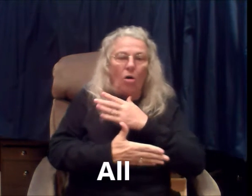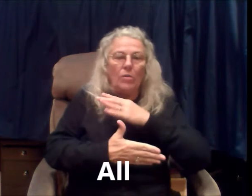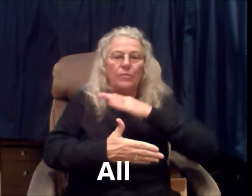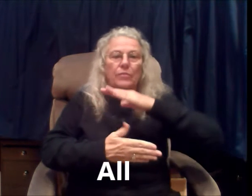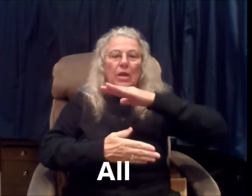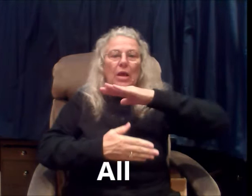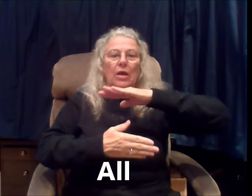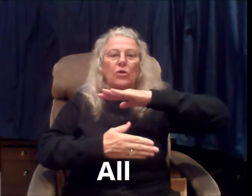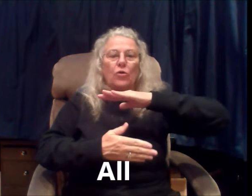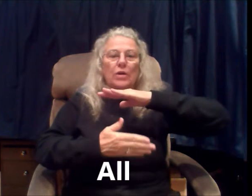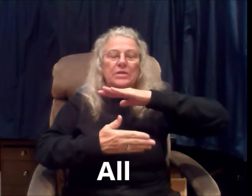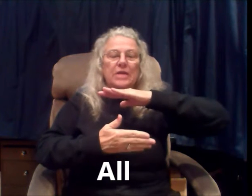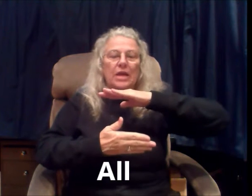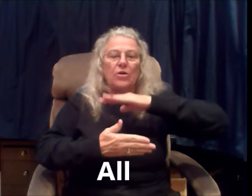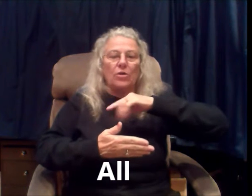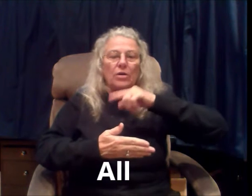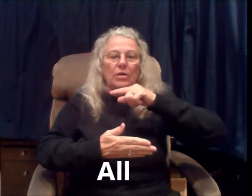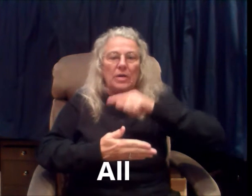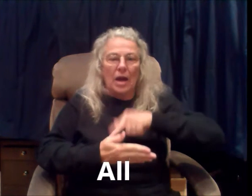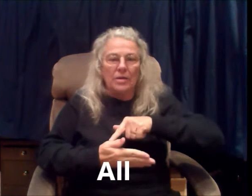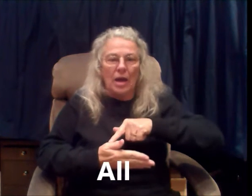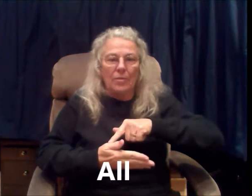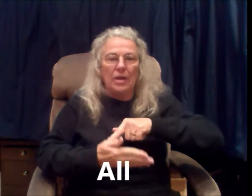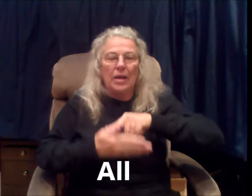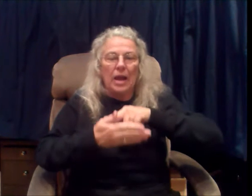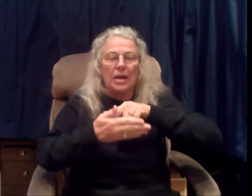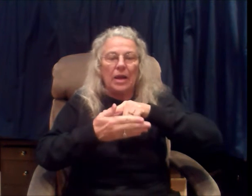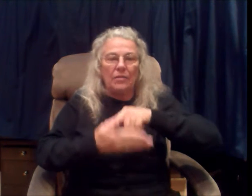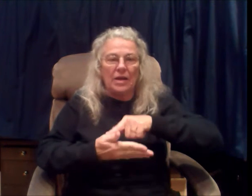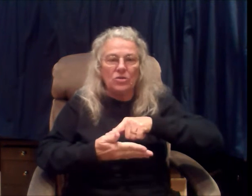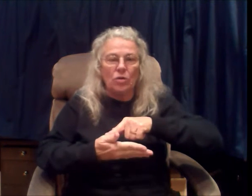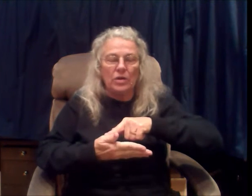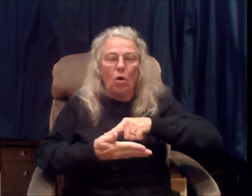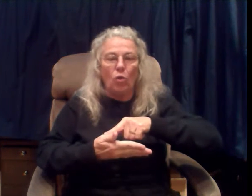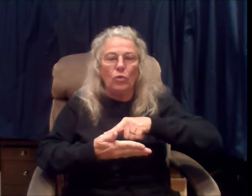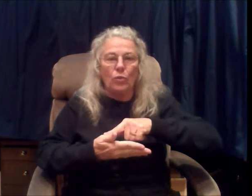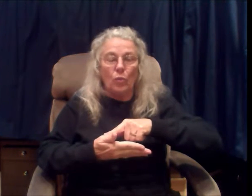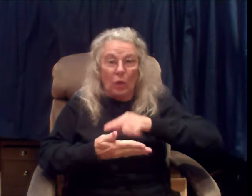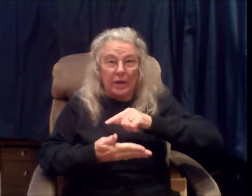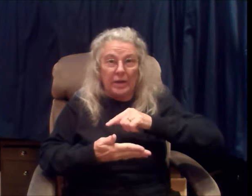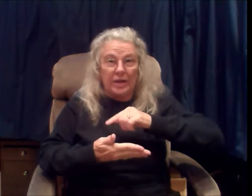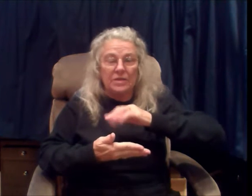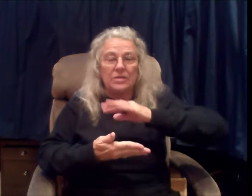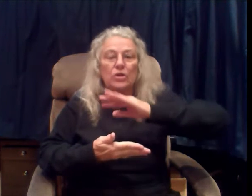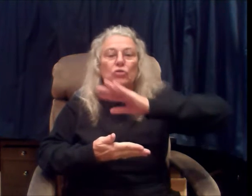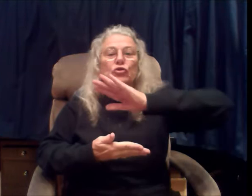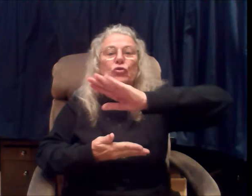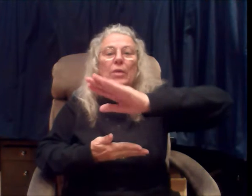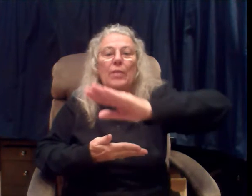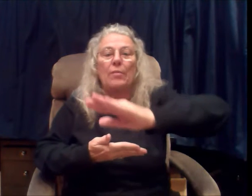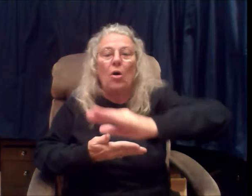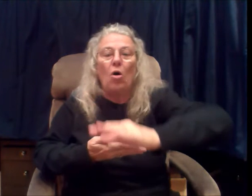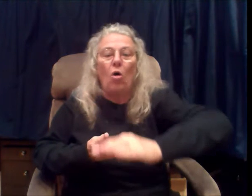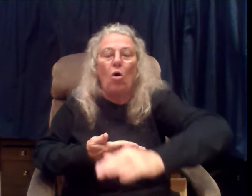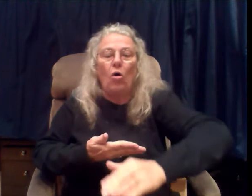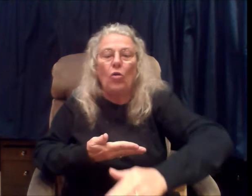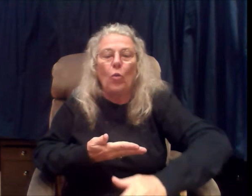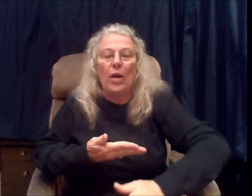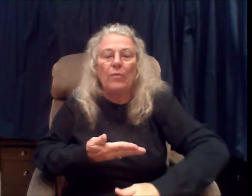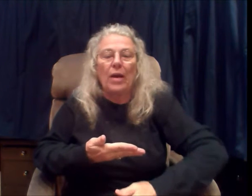All, you're going to take your non-dominant hand, and that's going to hold what it is that you scrape up all the way around